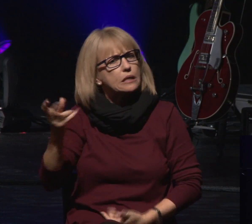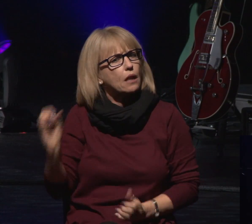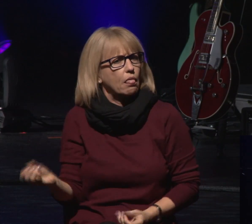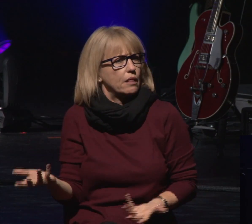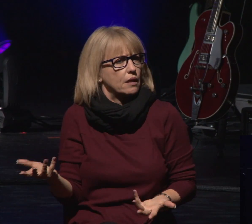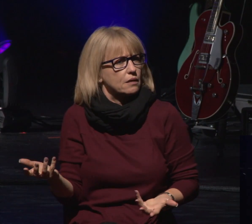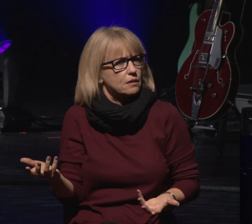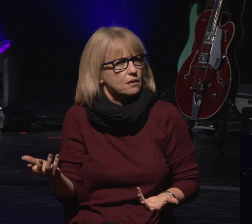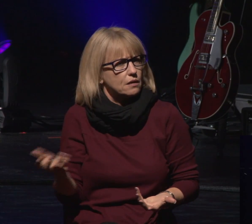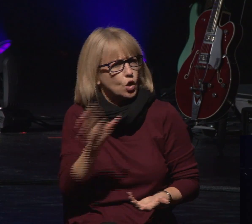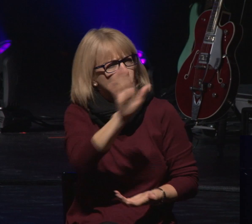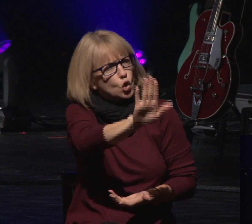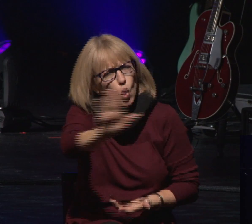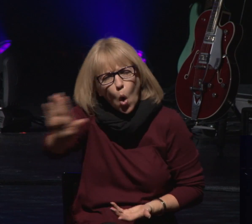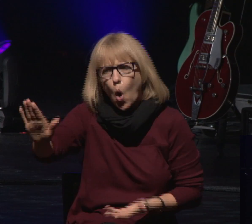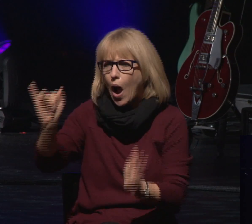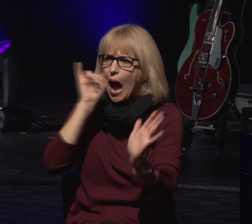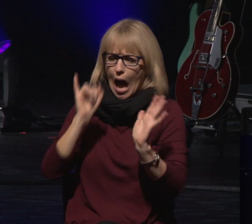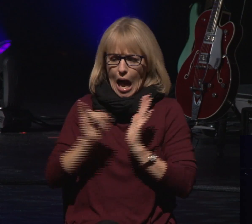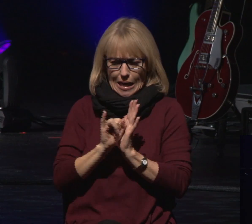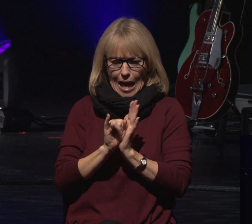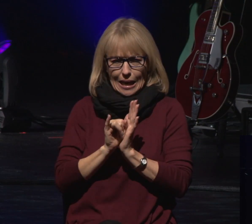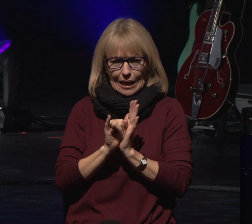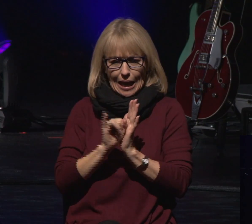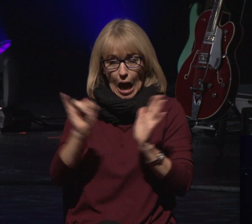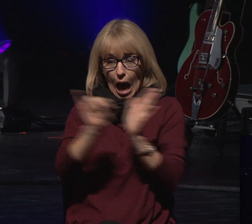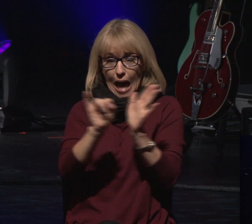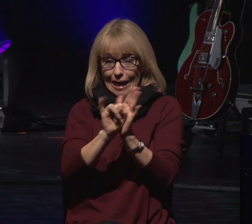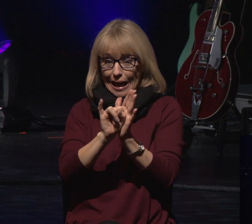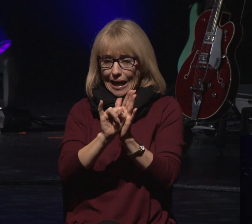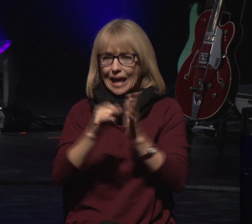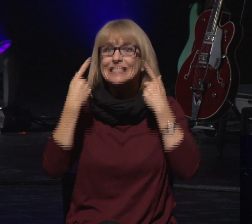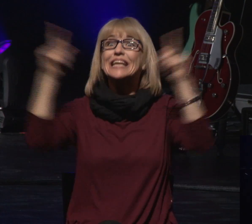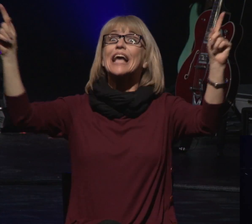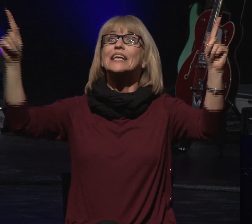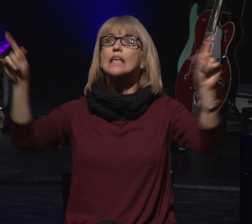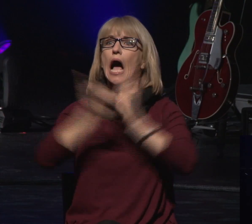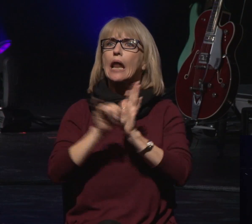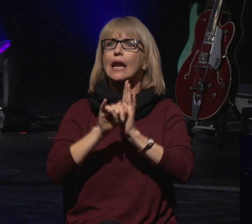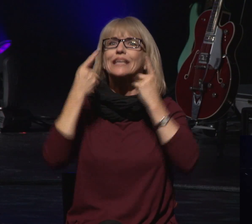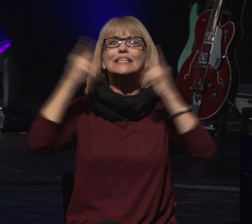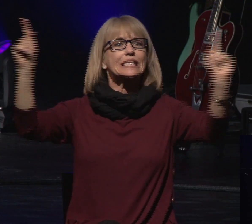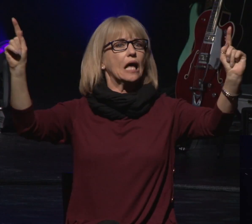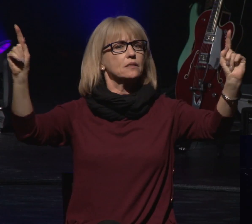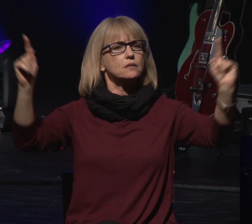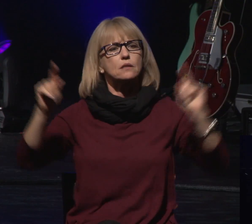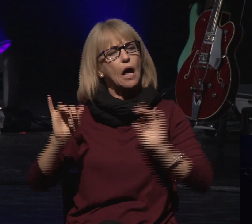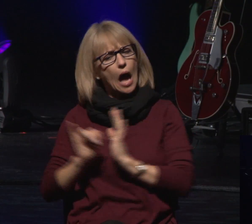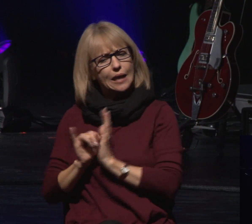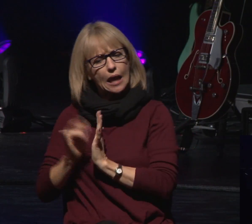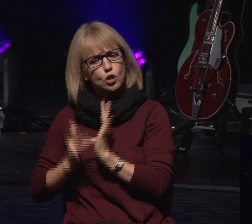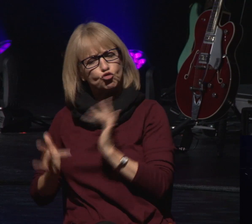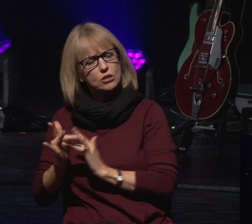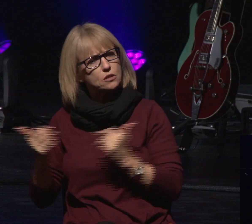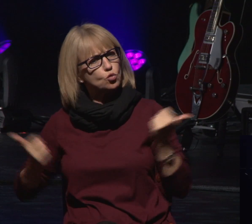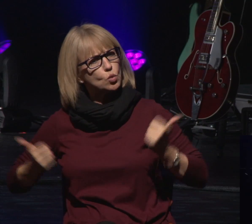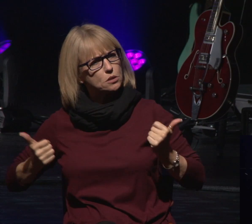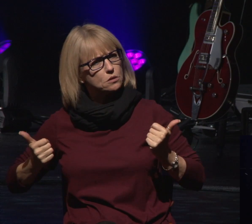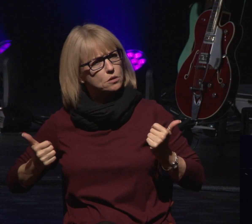you? Is your identity in your success and in your claim of fame, or is it in Jesus Christ and recognizing who he